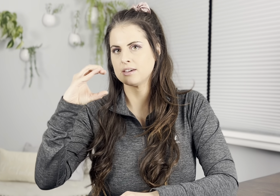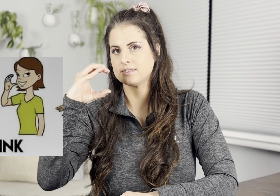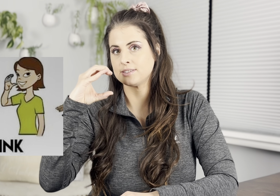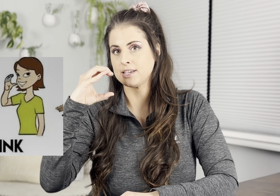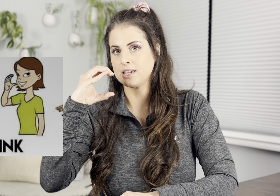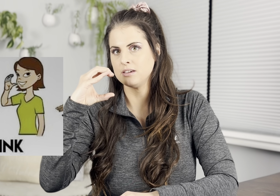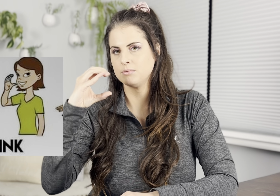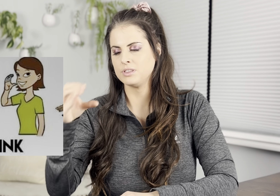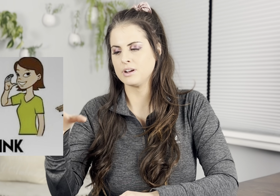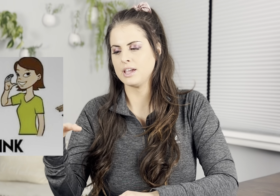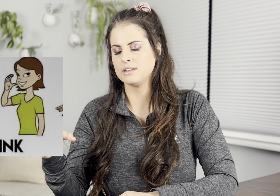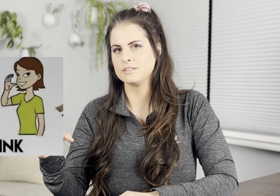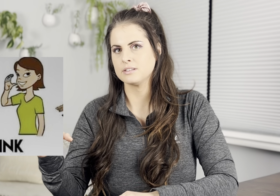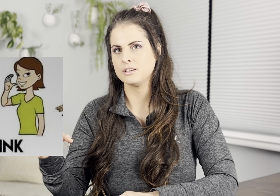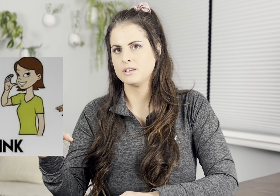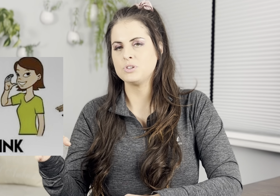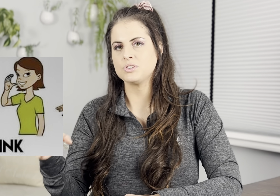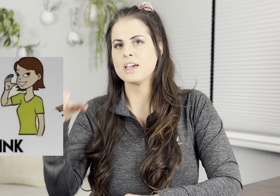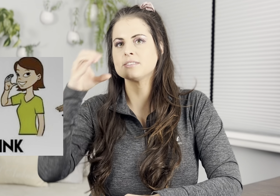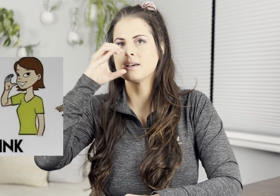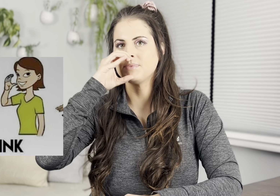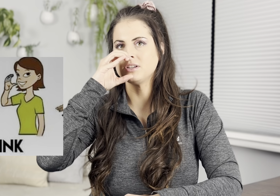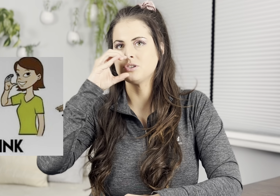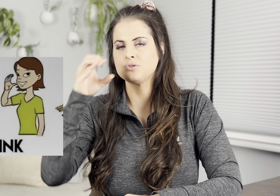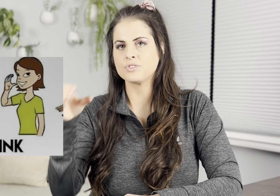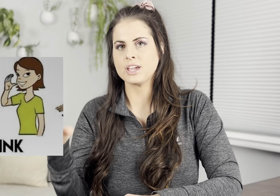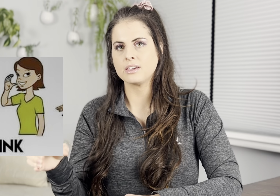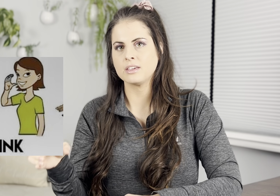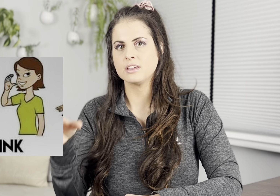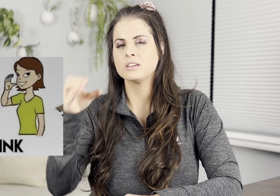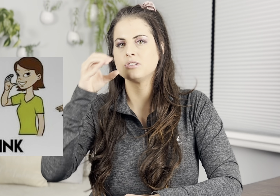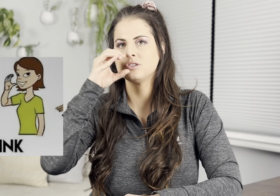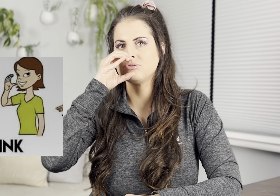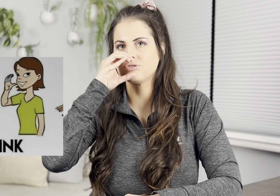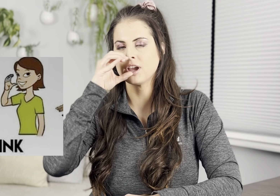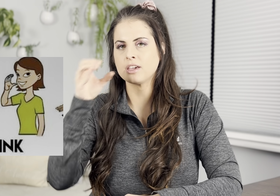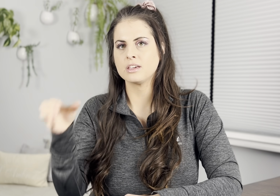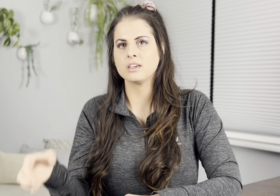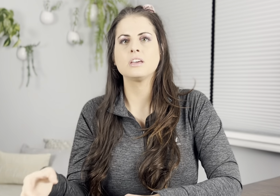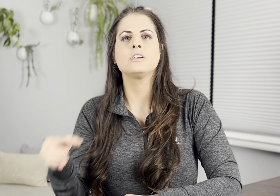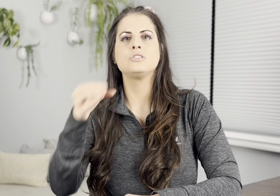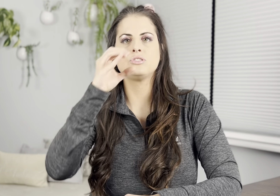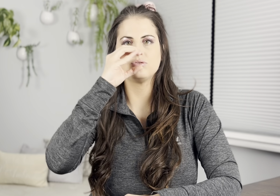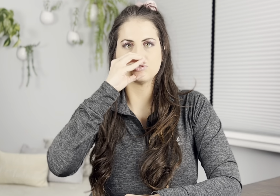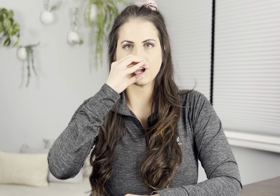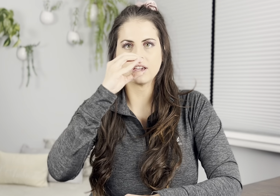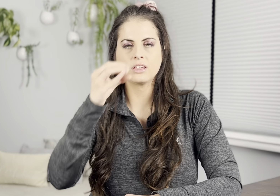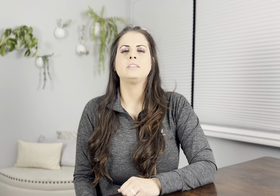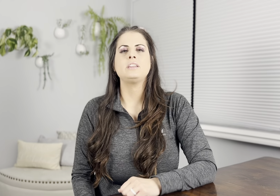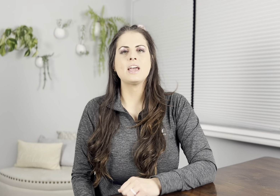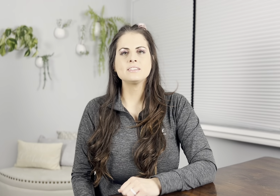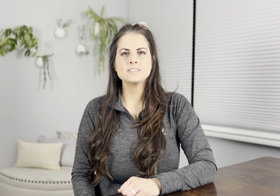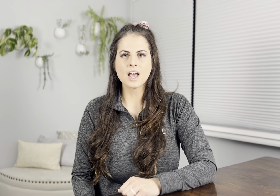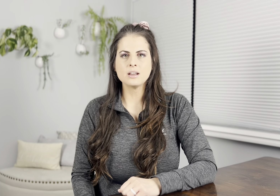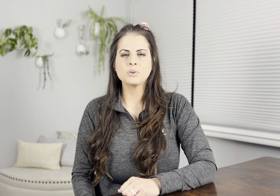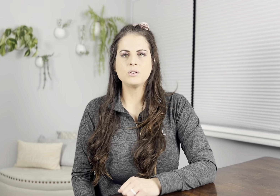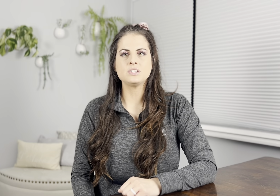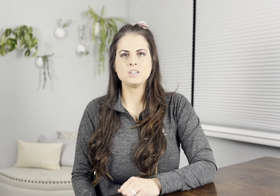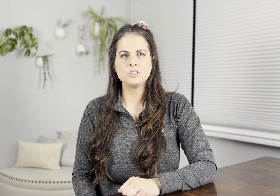C with your hand. Would you like something to drink? To drink. To drink. The next sign I'm going to teach you